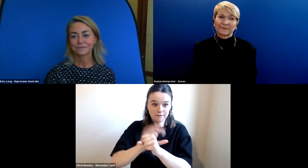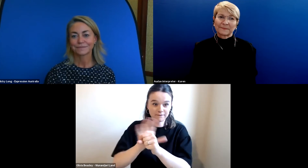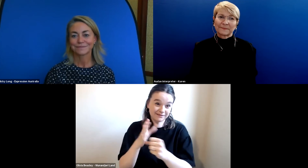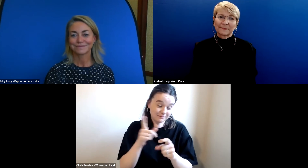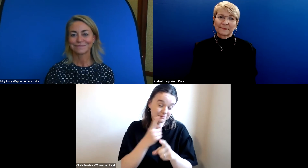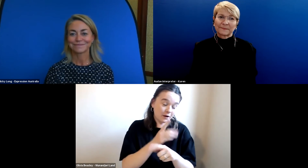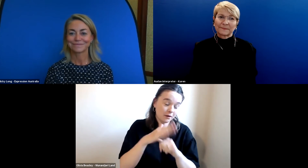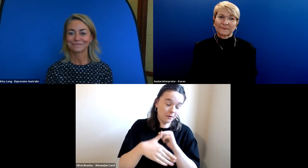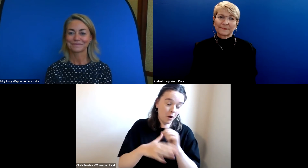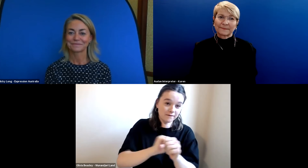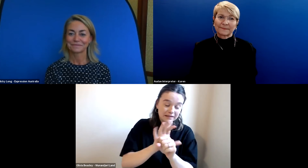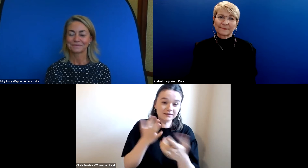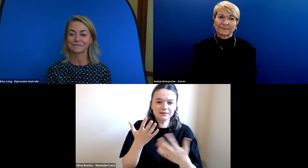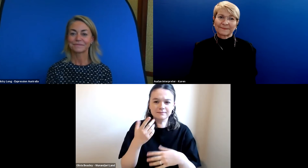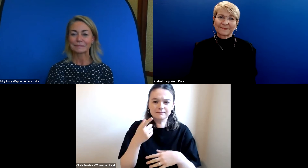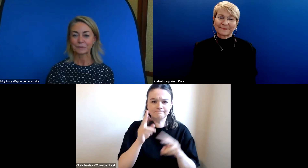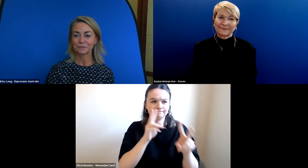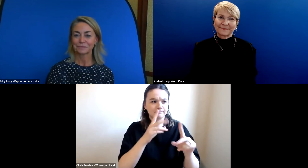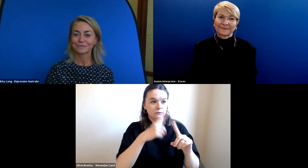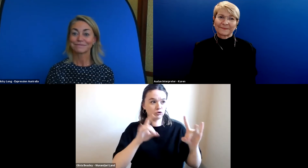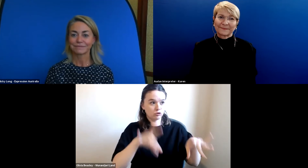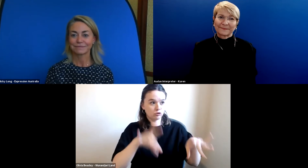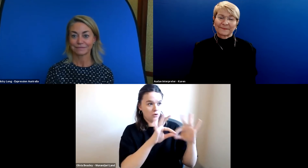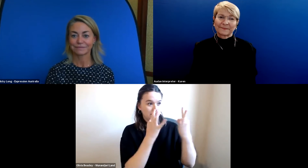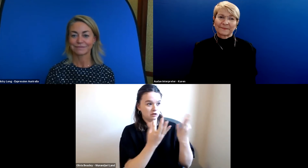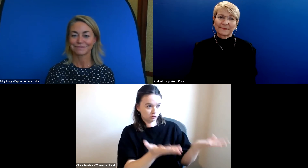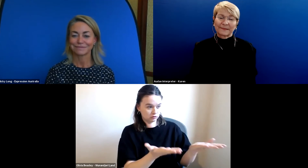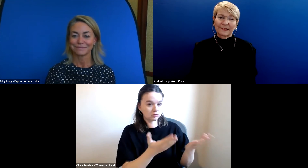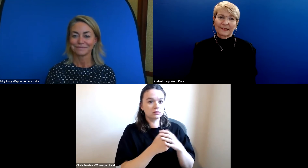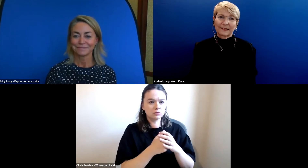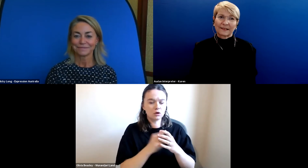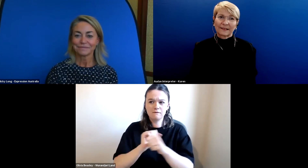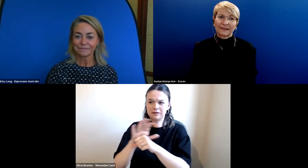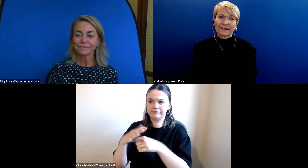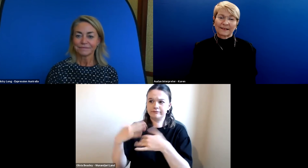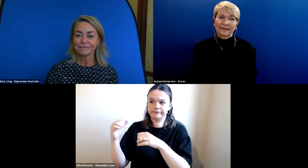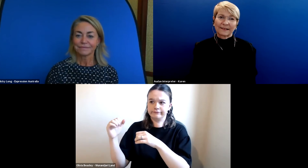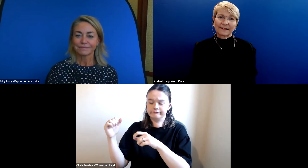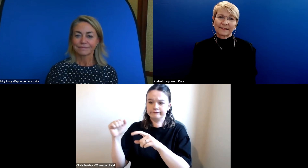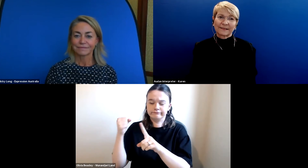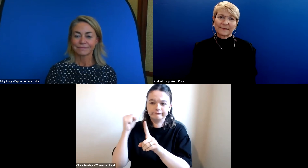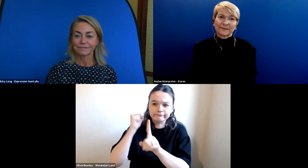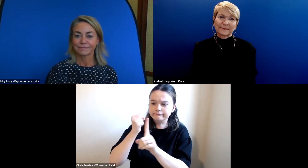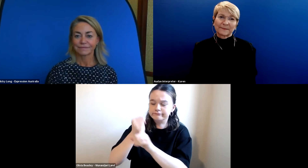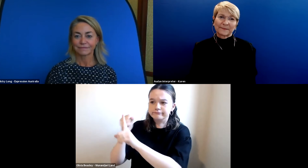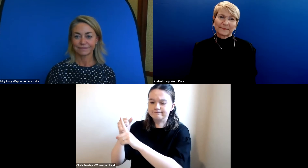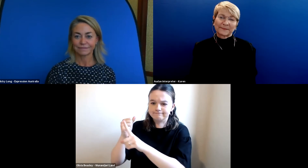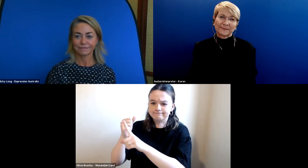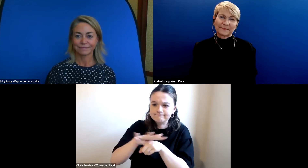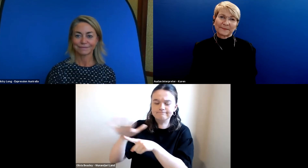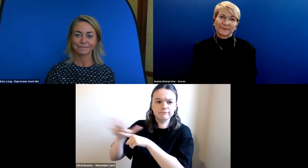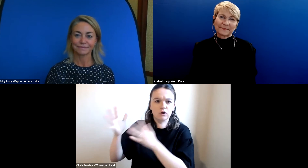we'll move on to the next question. Speaking of coronavirus, in fact, the next question is linking in with coronavirus there.